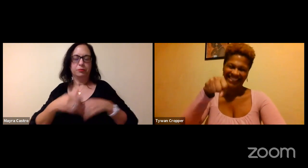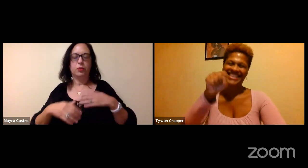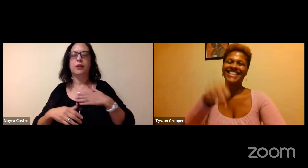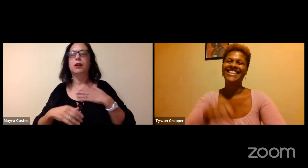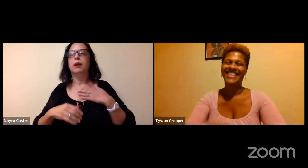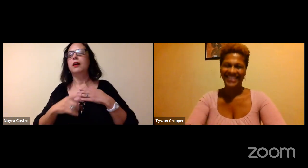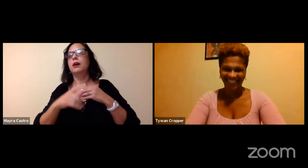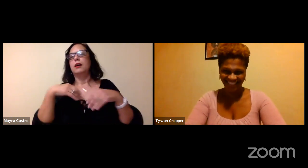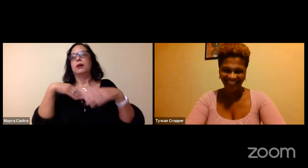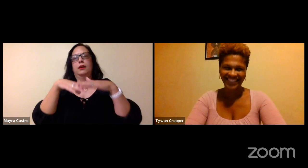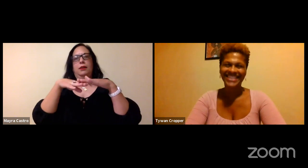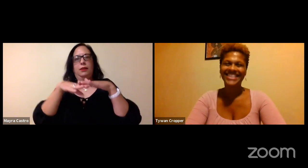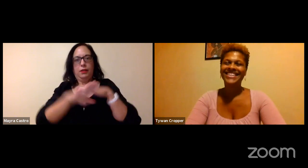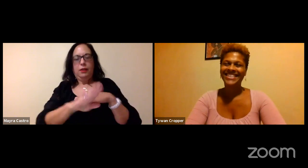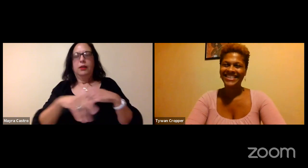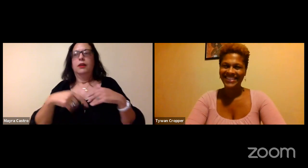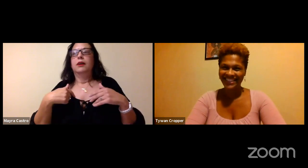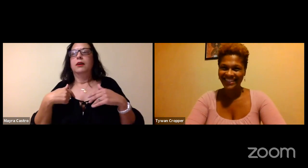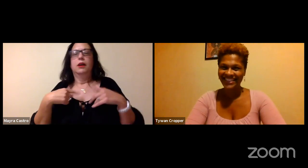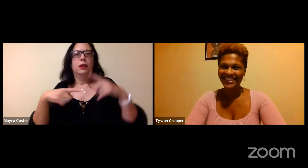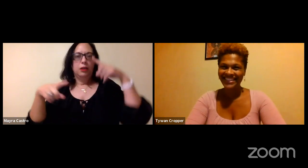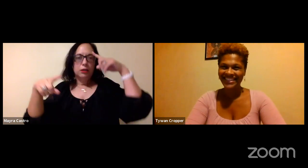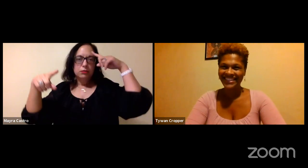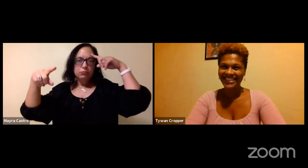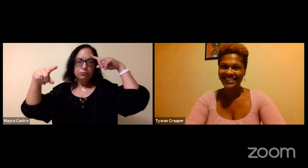familiar with the National Technical Institute for the Deaf.